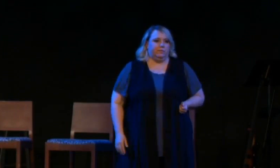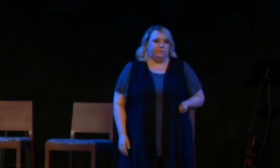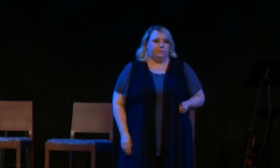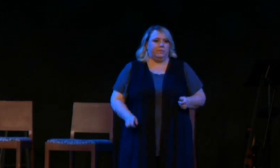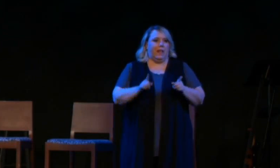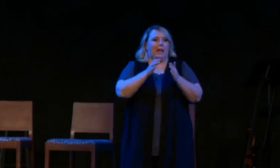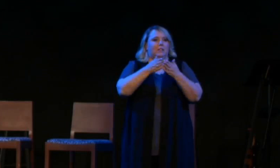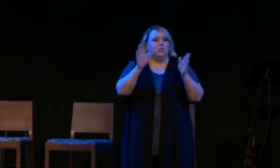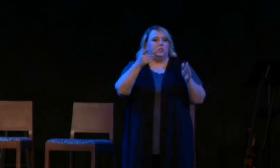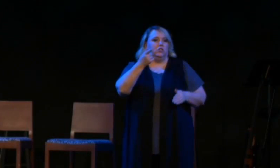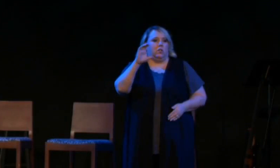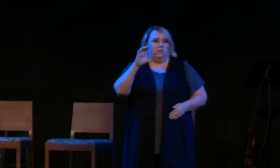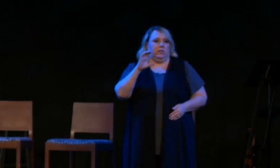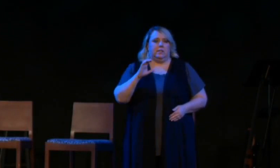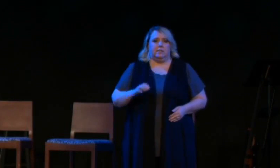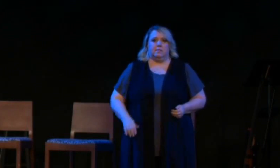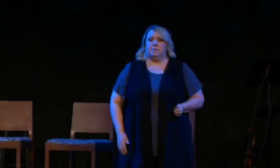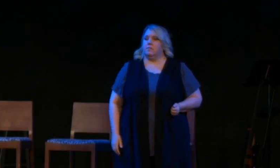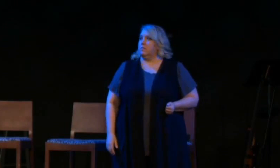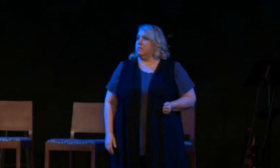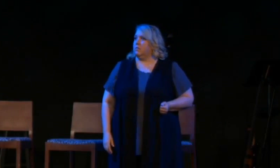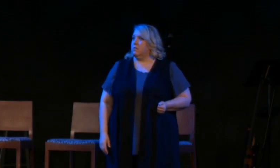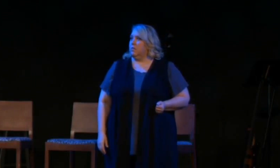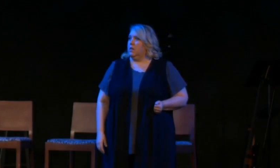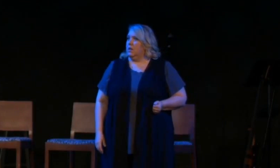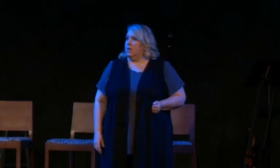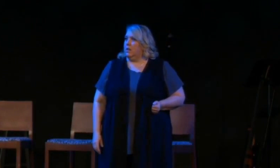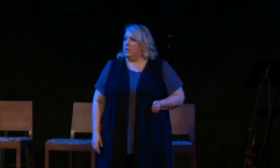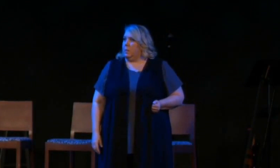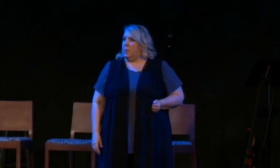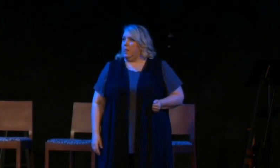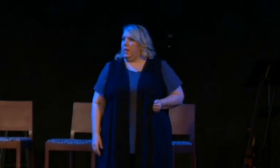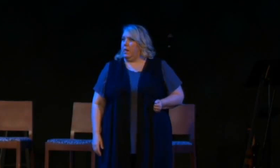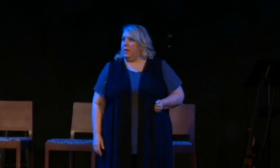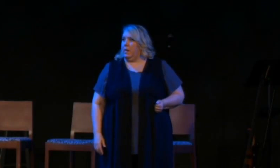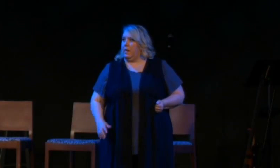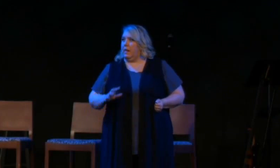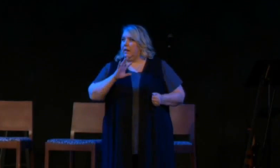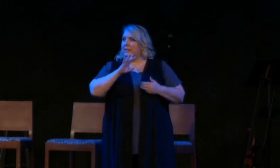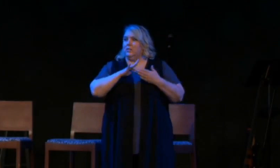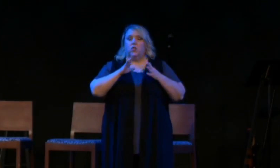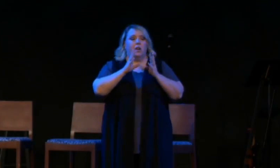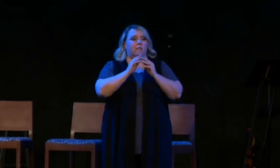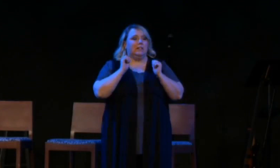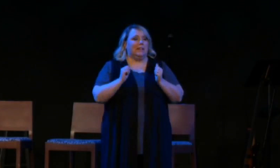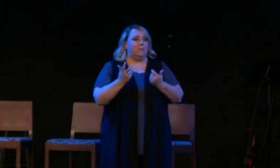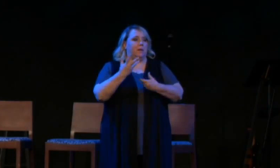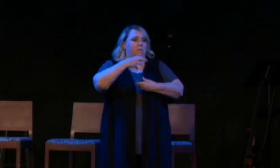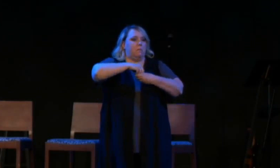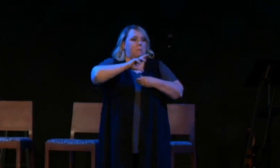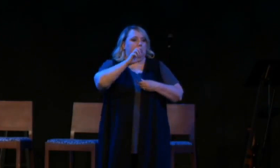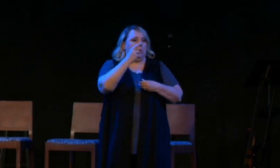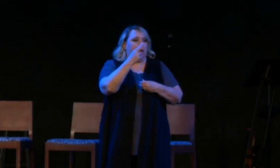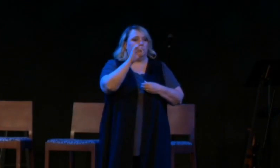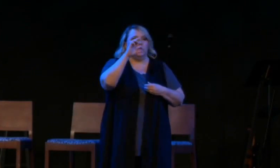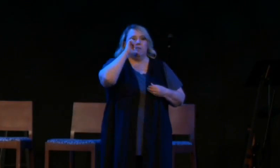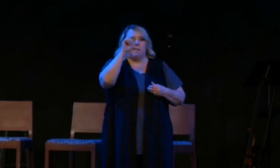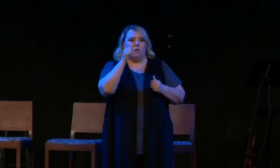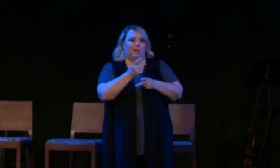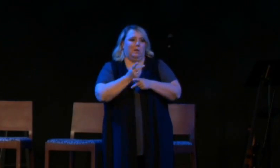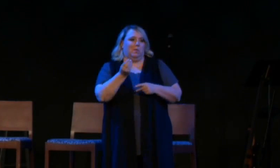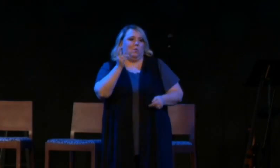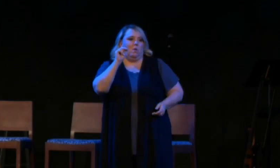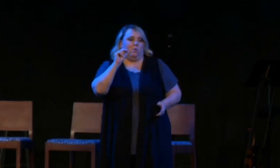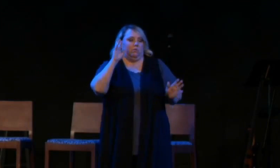at General Conference, in my personal opinion. Oh, by the way, central conferences could opt to be part of a branch if they want, or they could just keep their own thing the